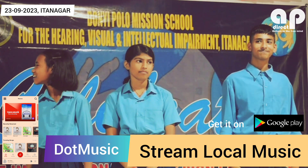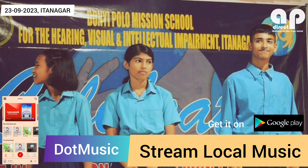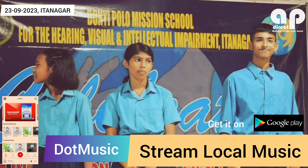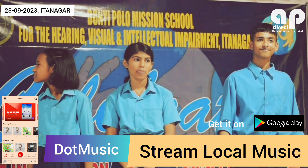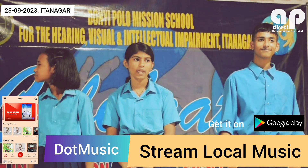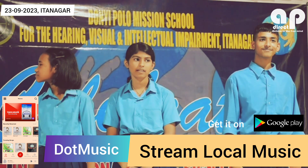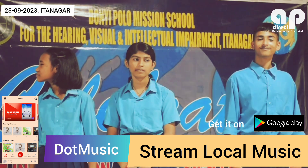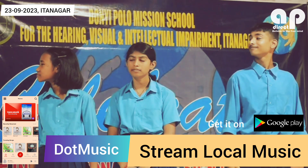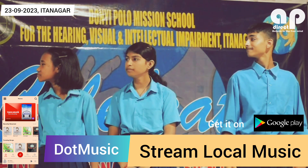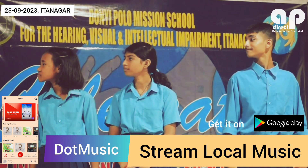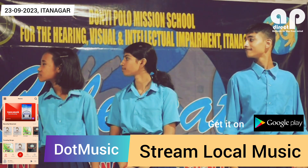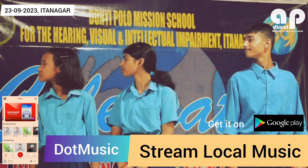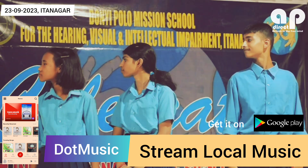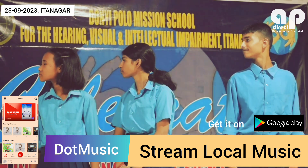This is